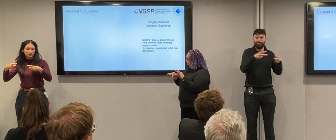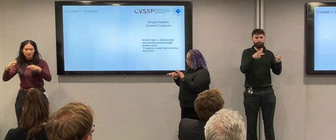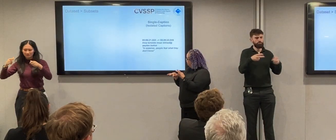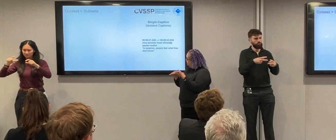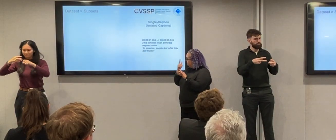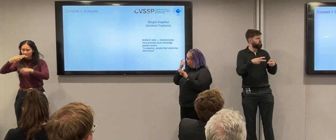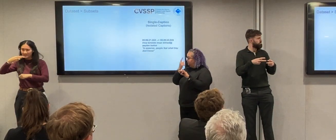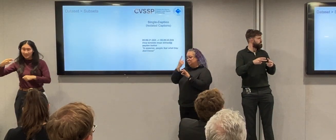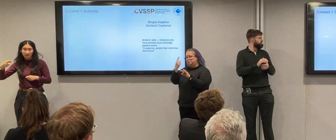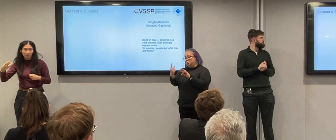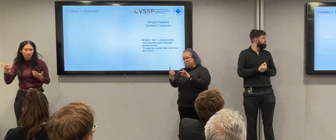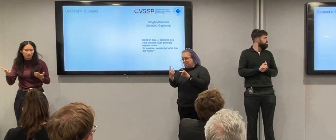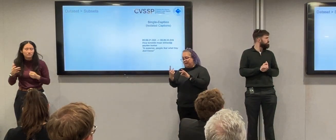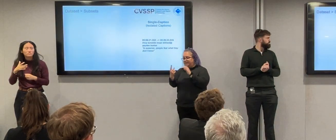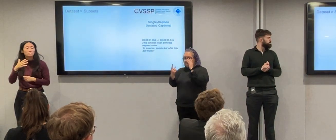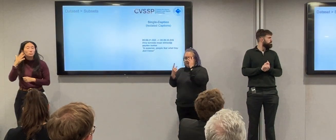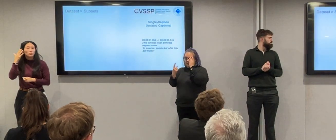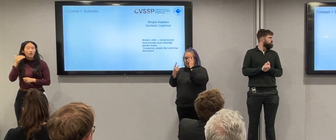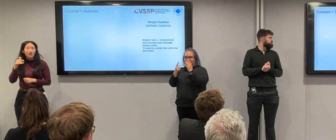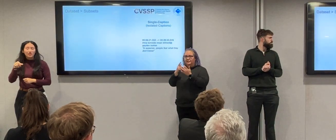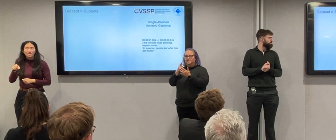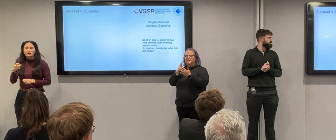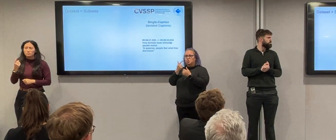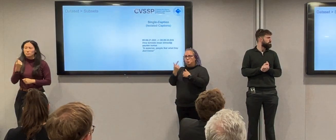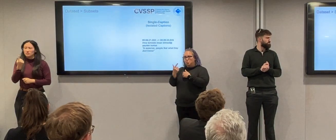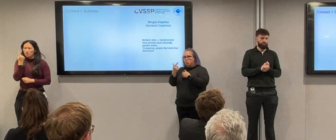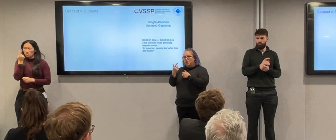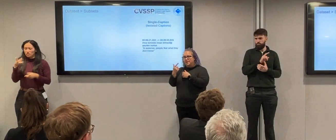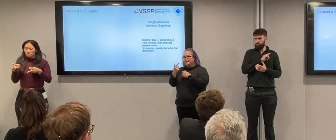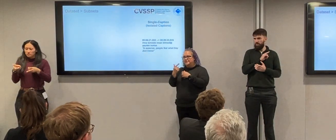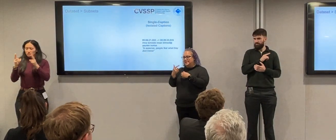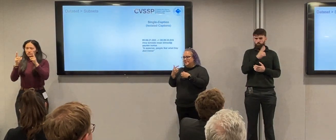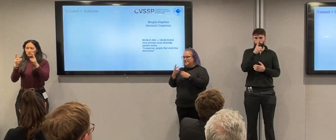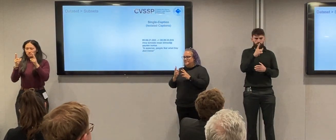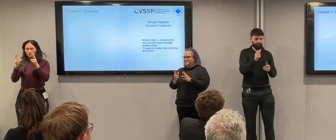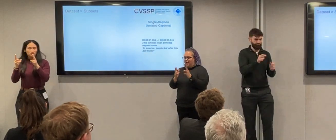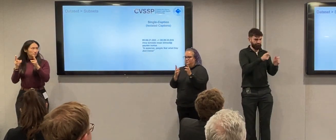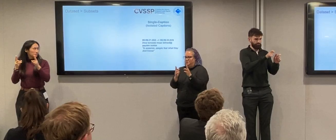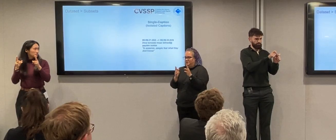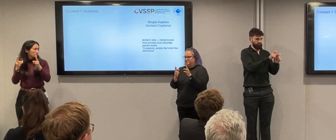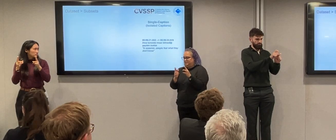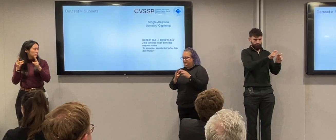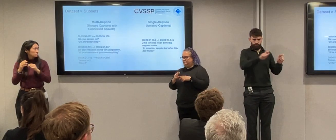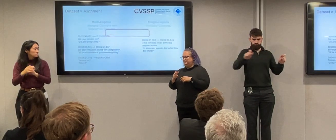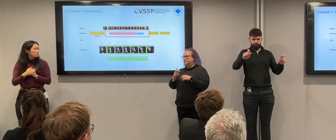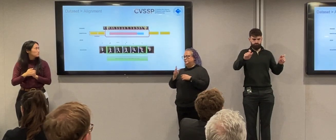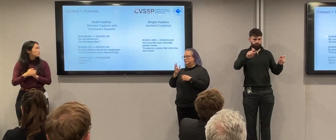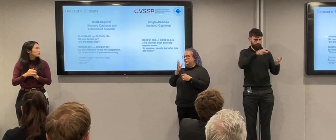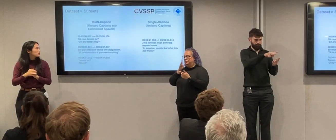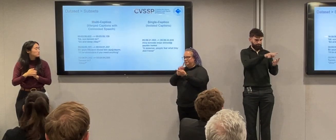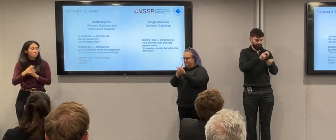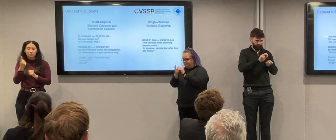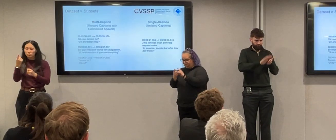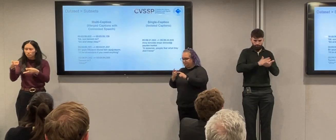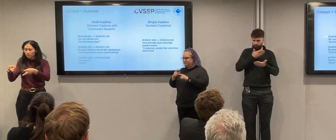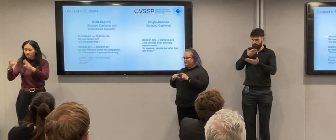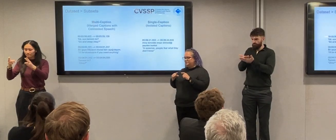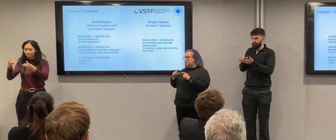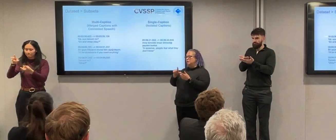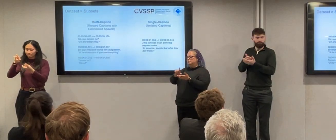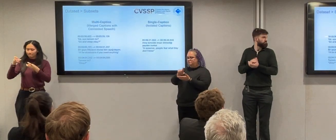one sequence, one segment that is transcripted, but in the other,